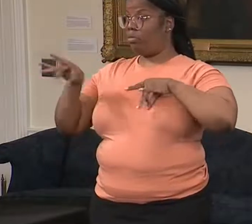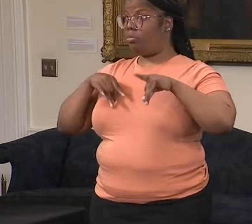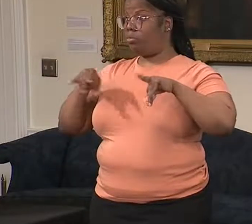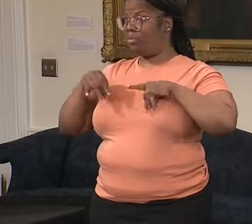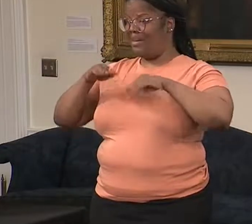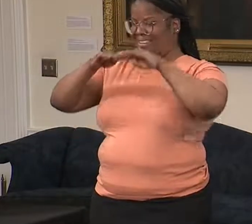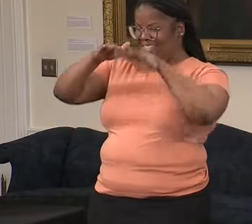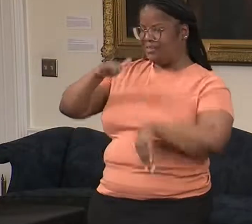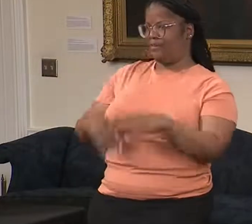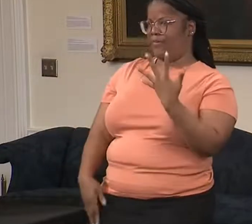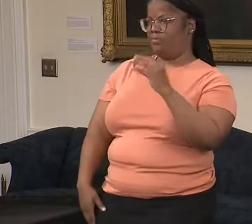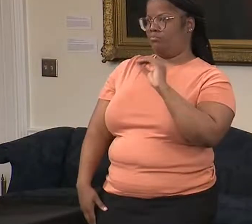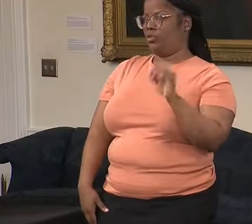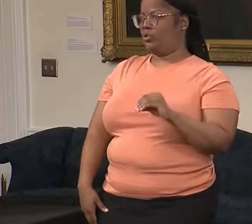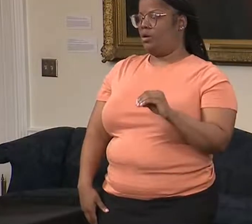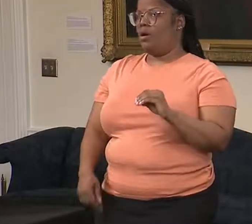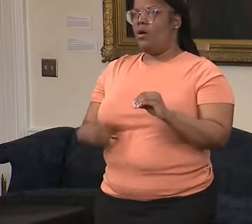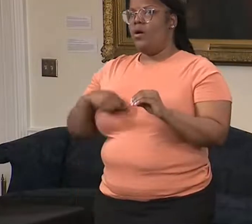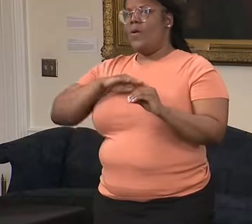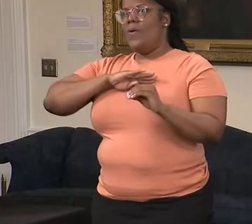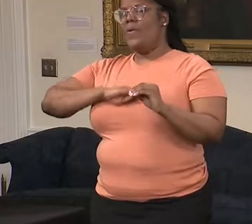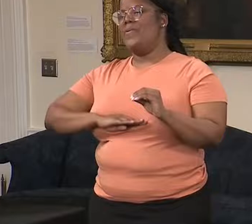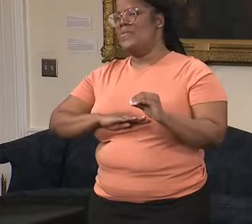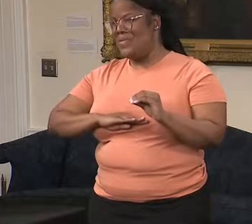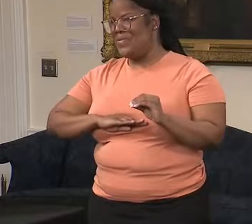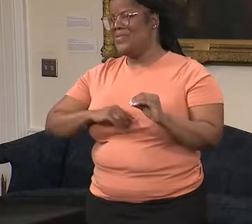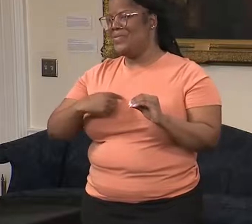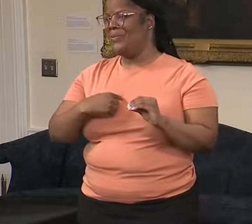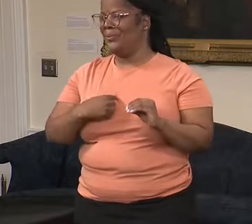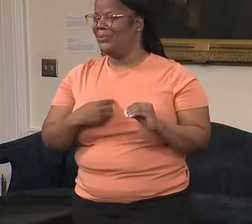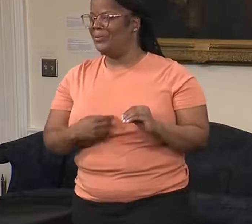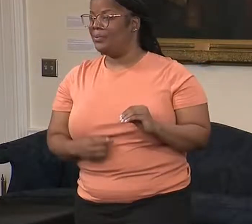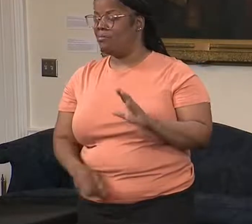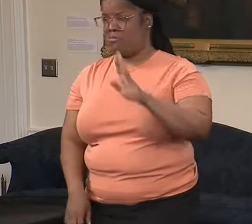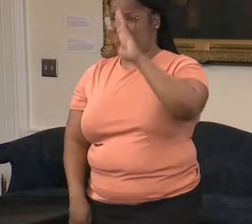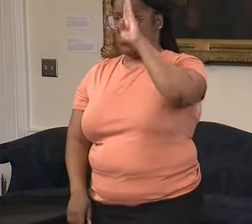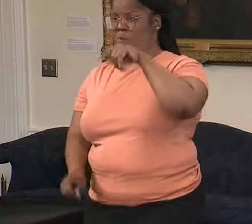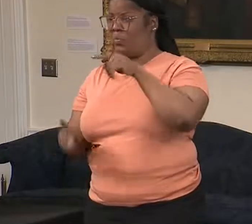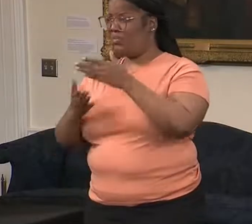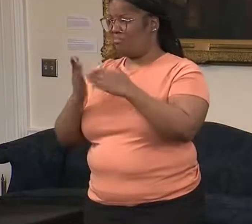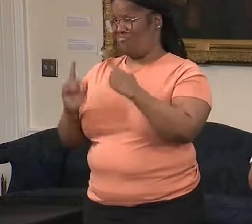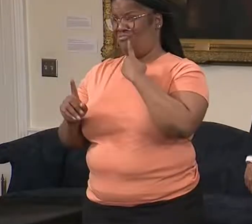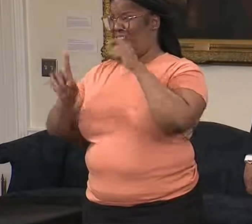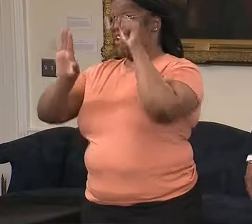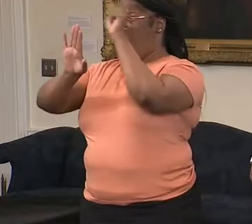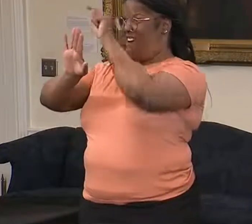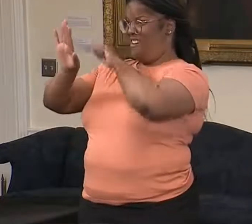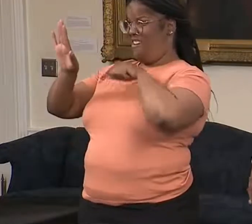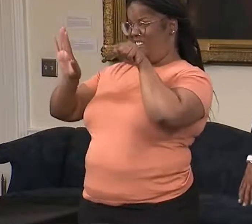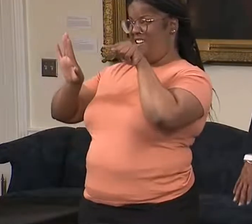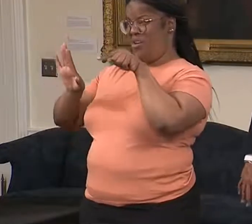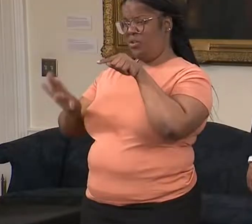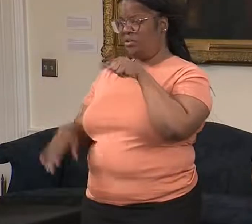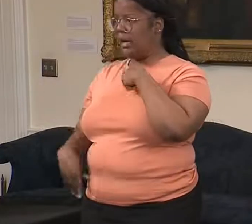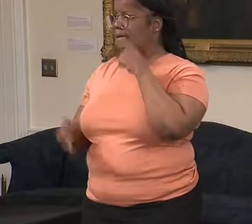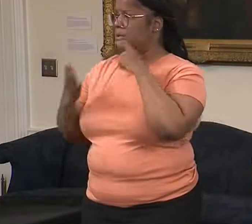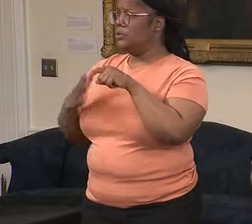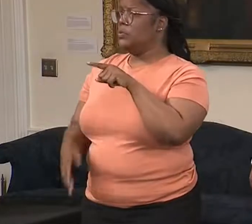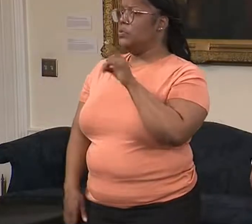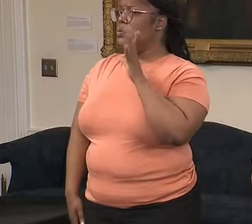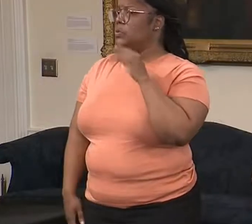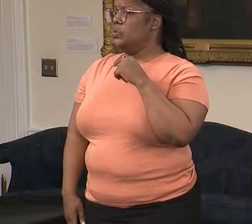over 5. Those states on the case rates, per 100,000 that are in the red. We're not one of